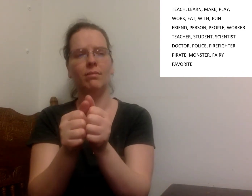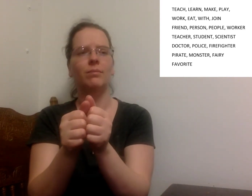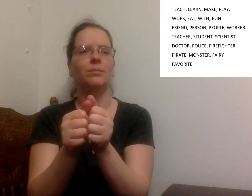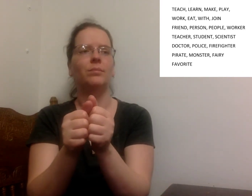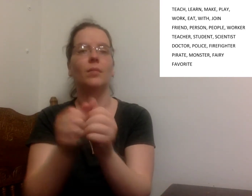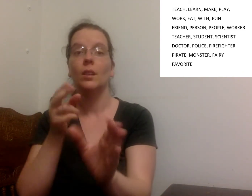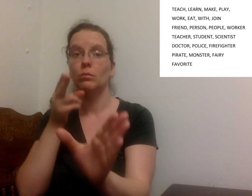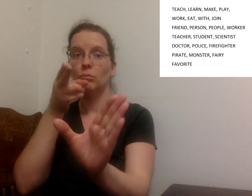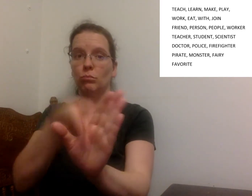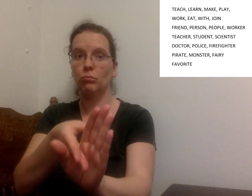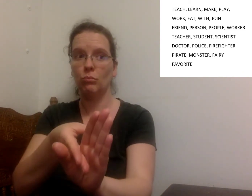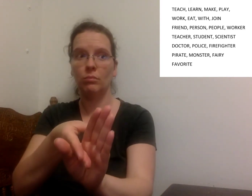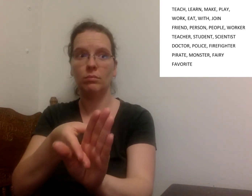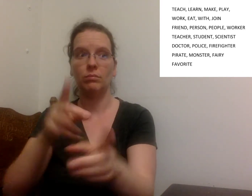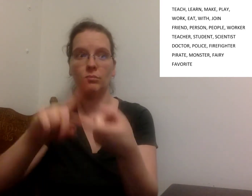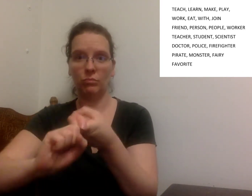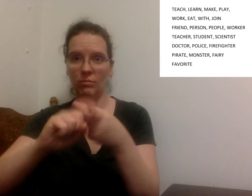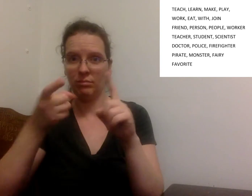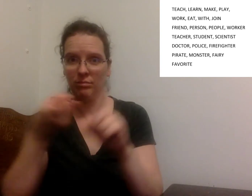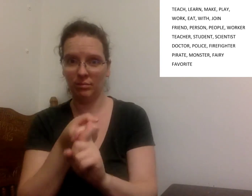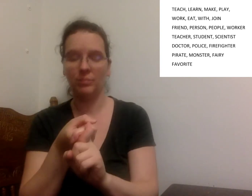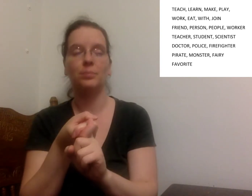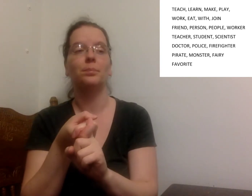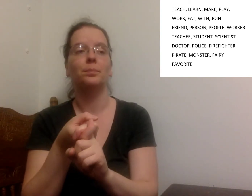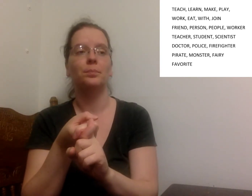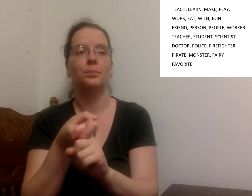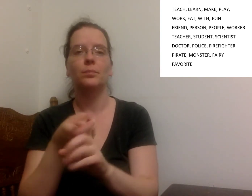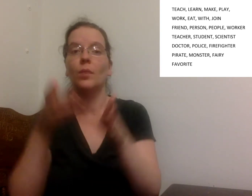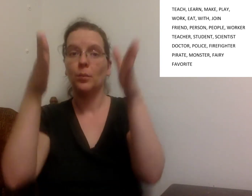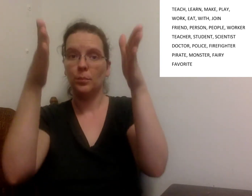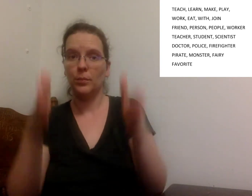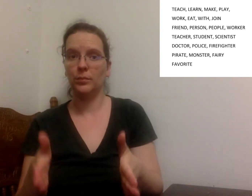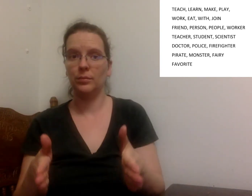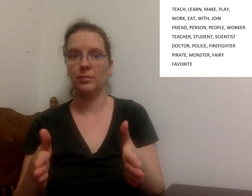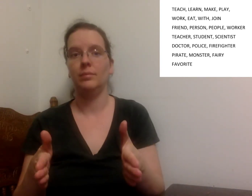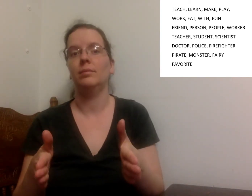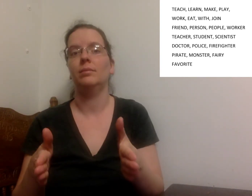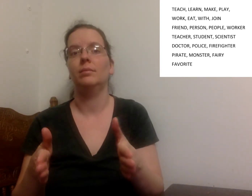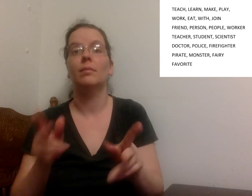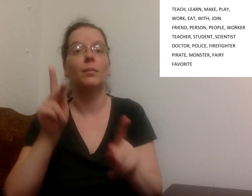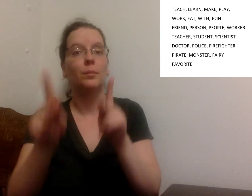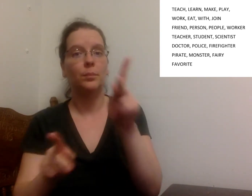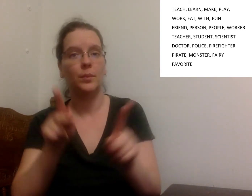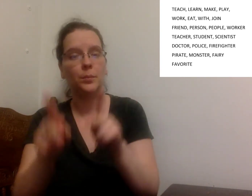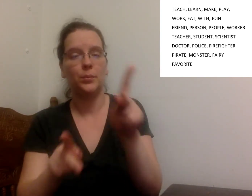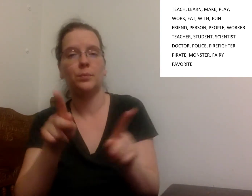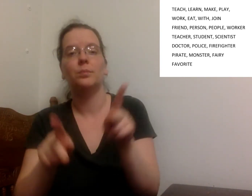with, join, friend, person,